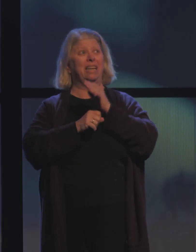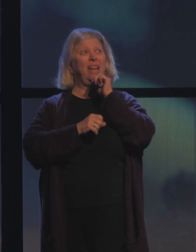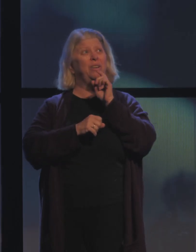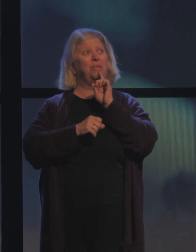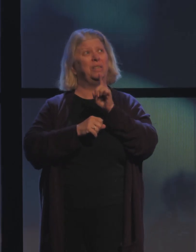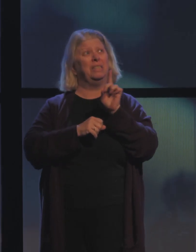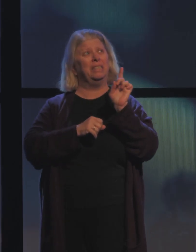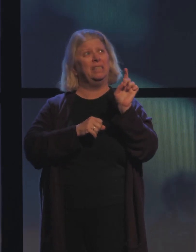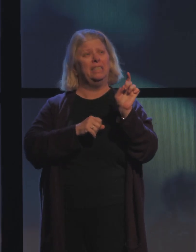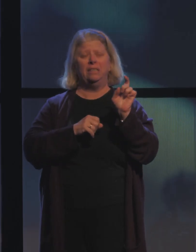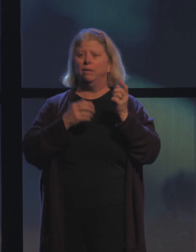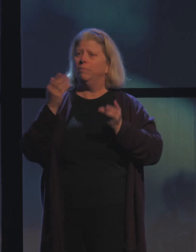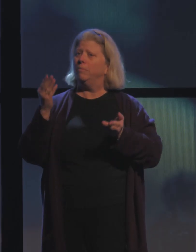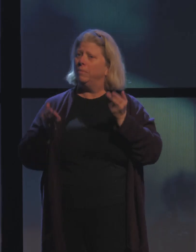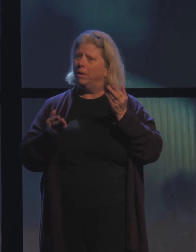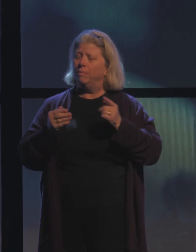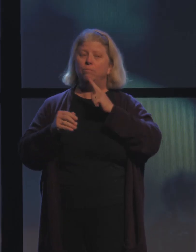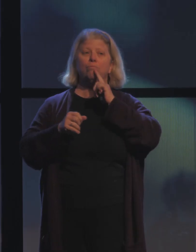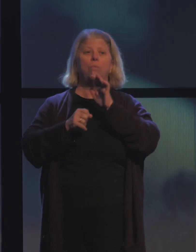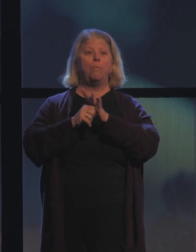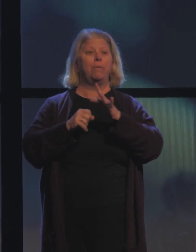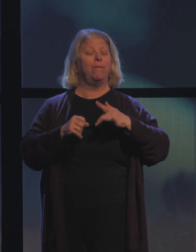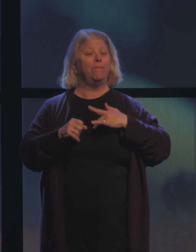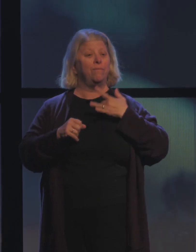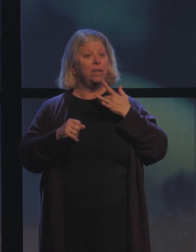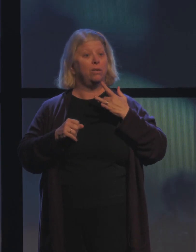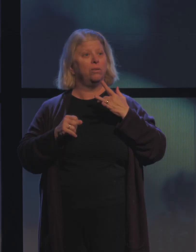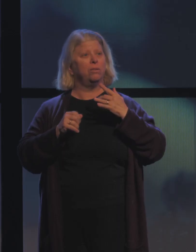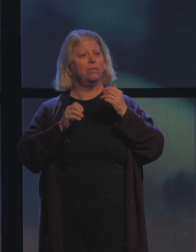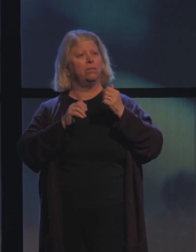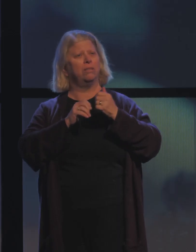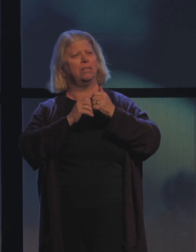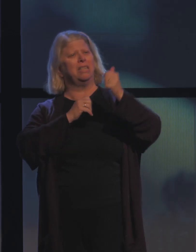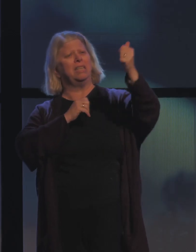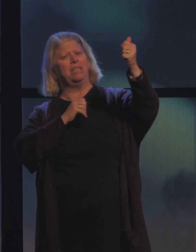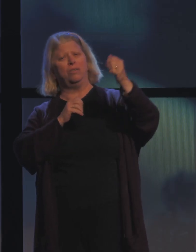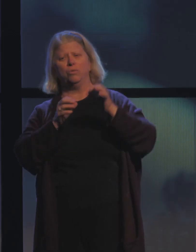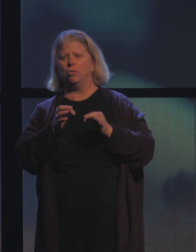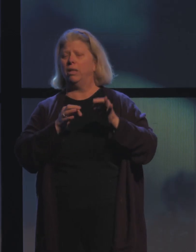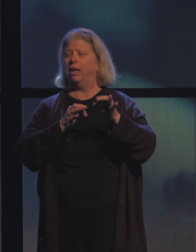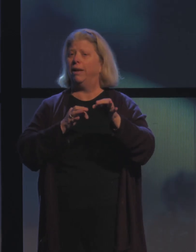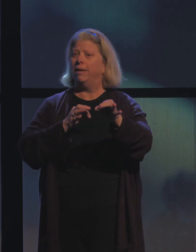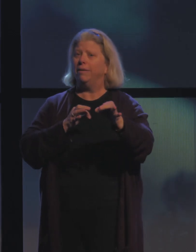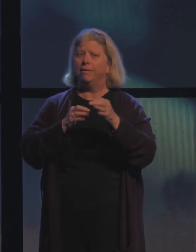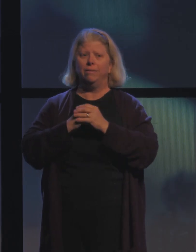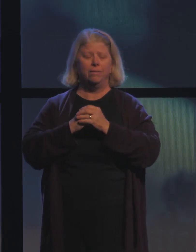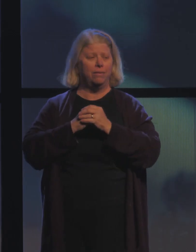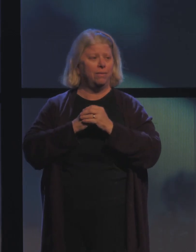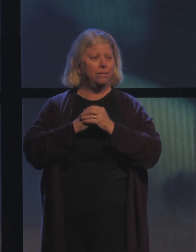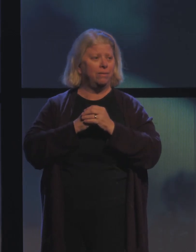true. Maybe his promise feels really distant or delayed.